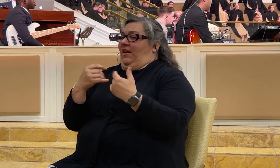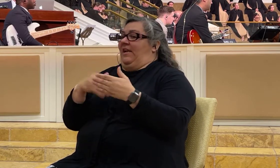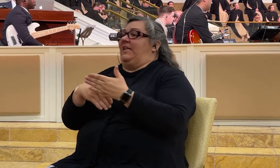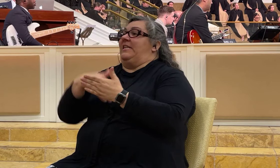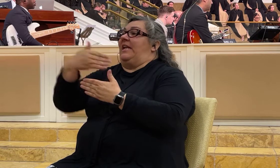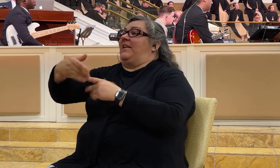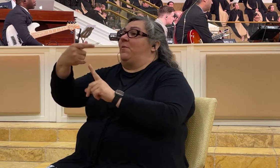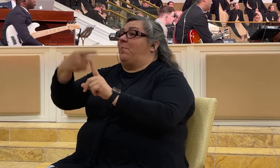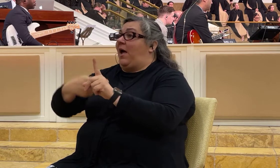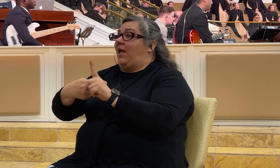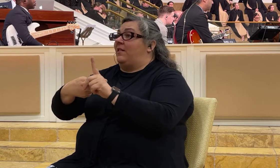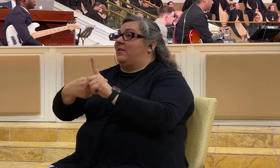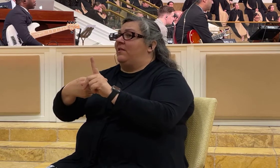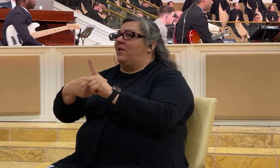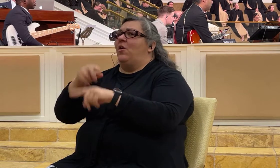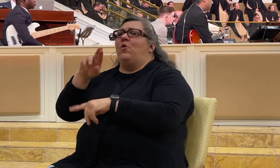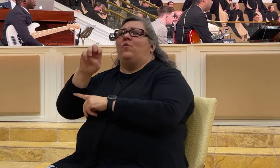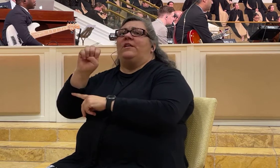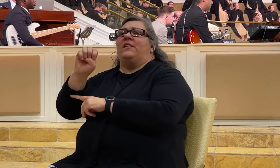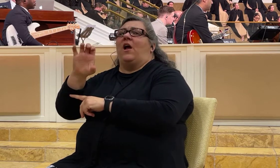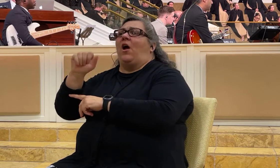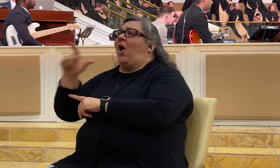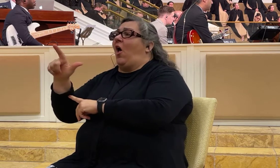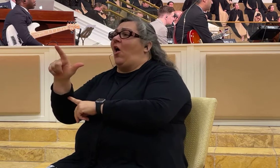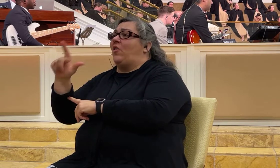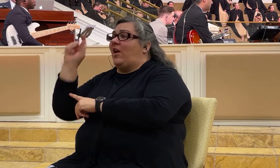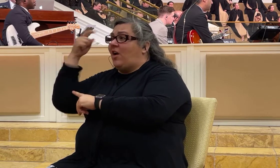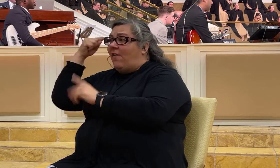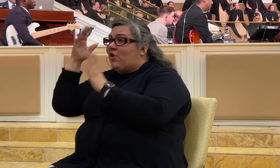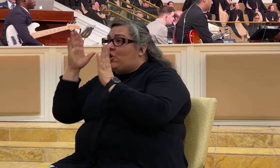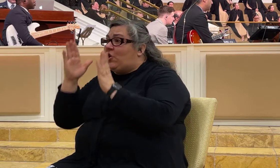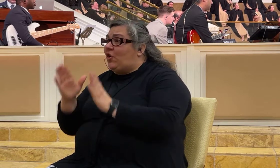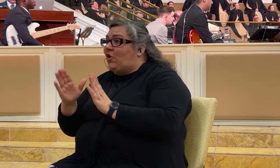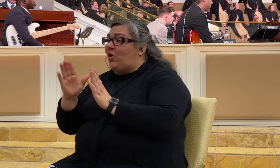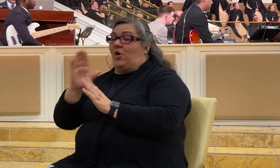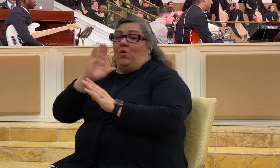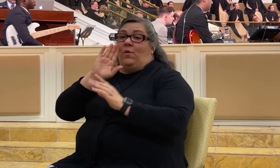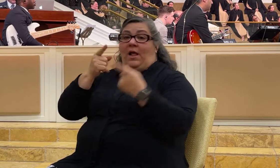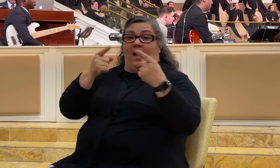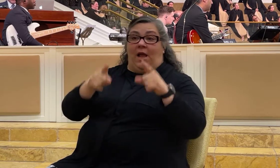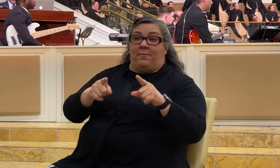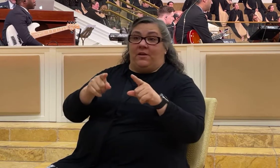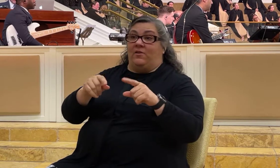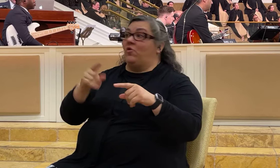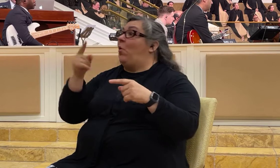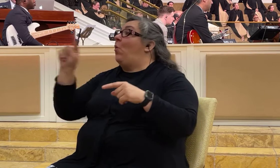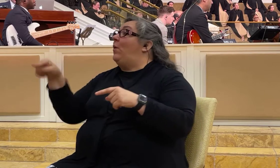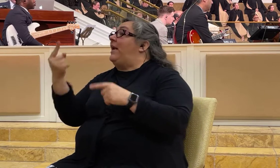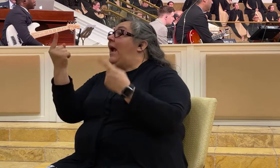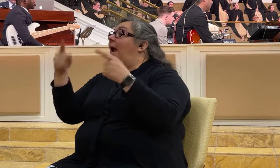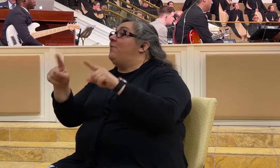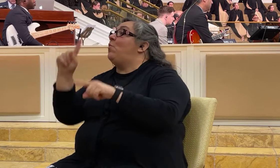month whether to recall its governor, which has only been done one other time in the history of the state.